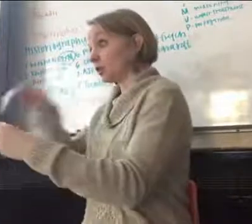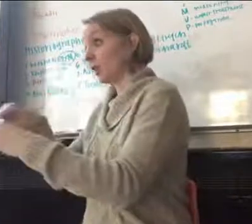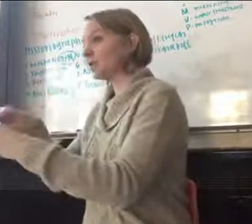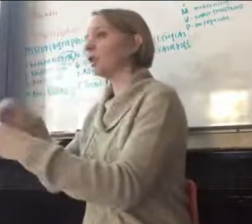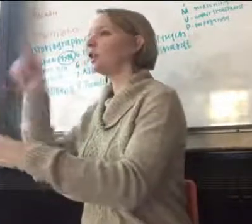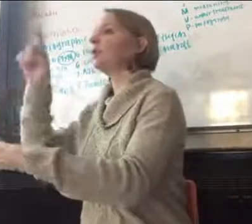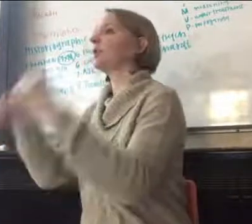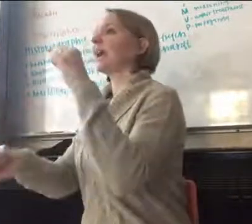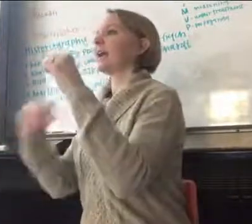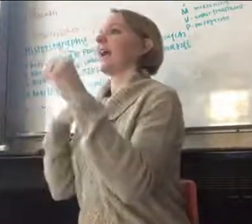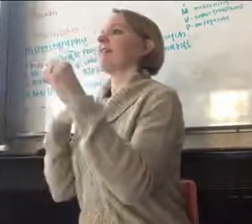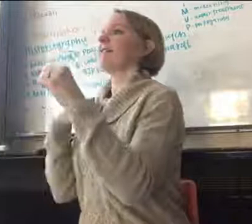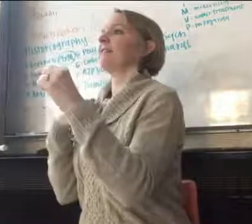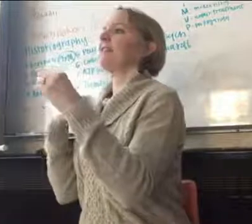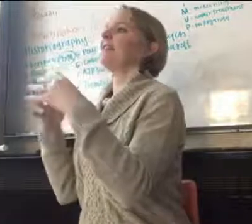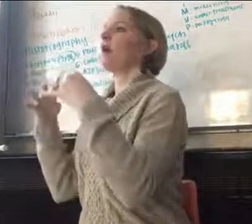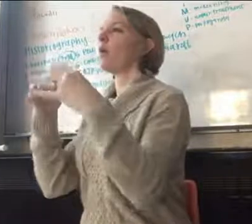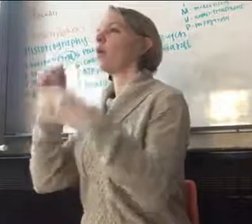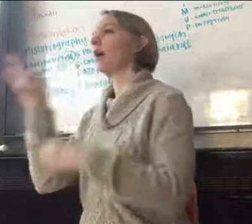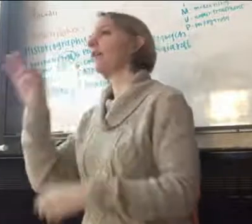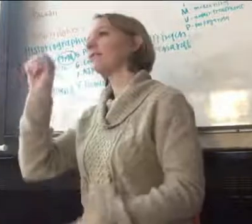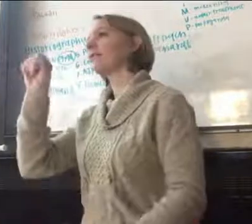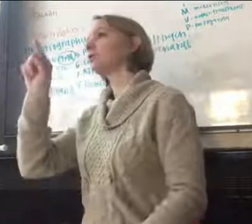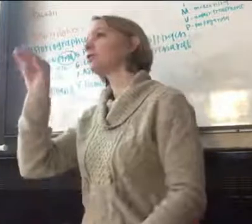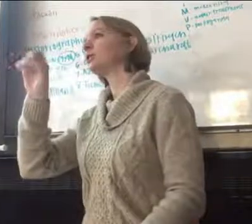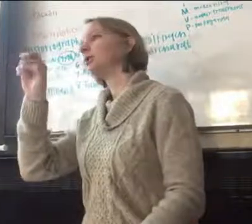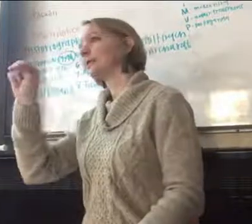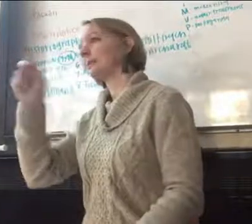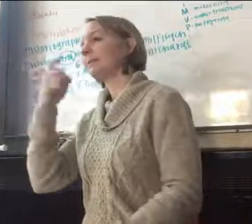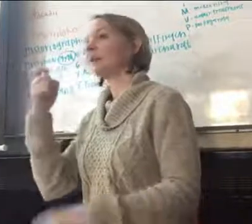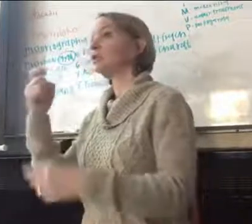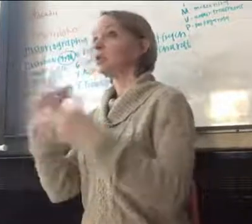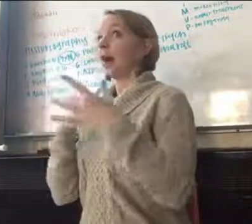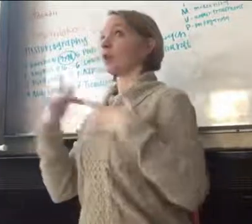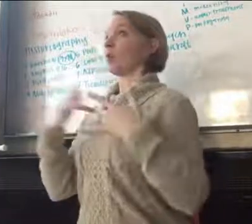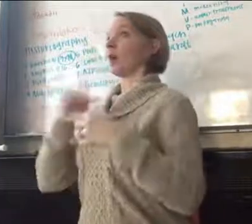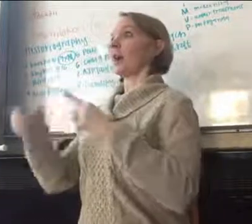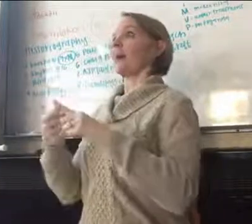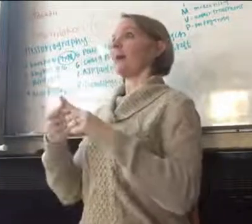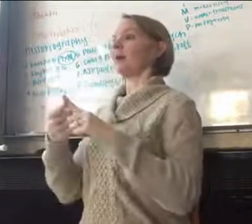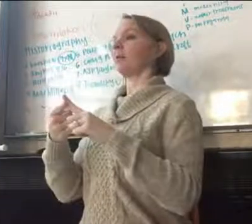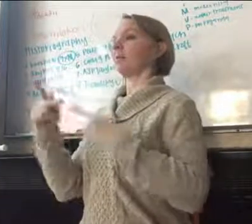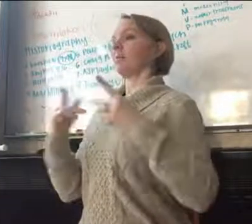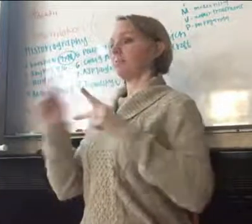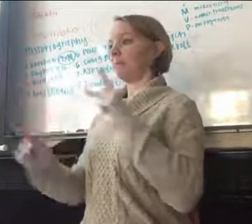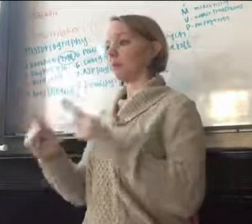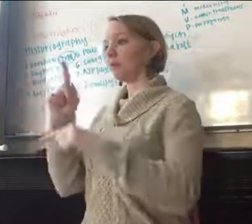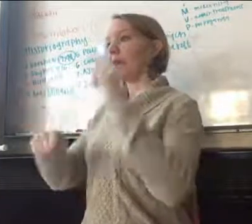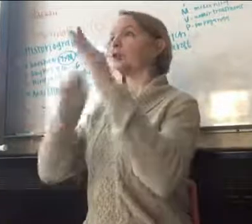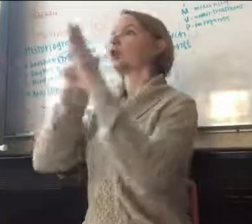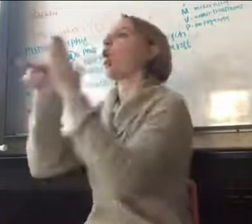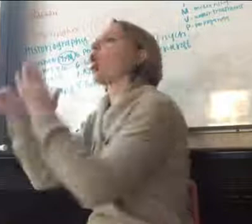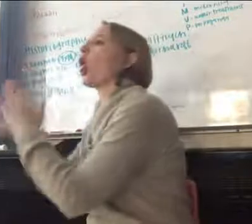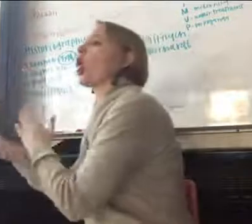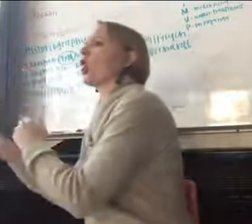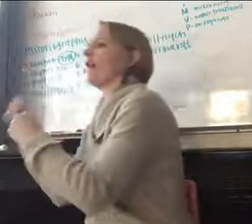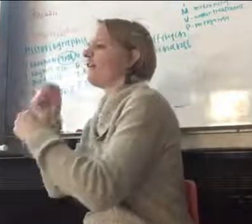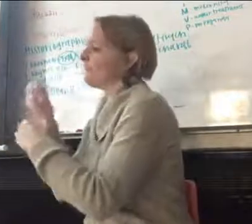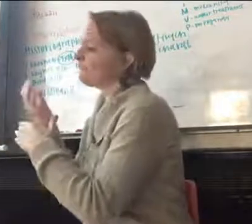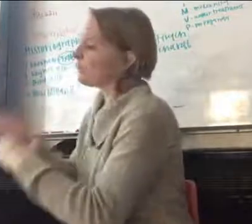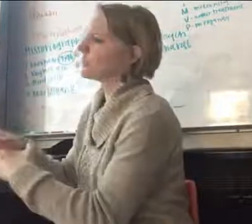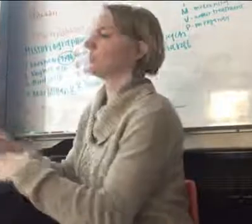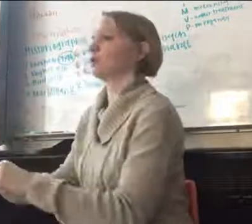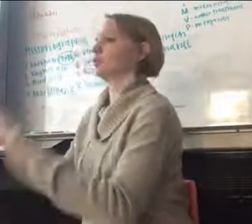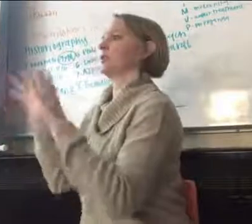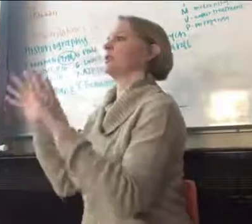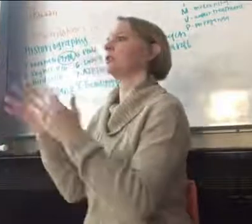have a war of attrition. Because you have so many other people you're worried about, you can't just kill everybody and have people surrender. It now becomes much